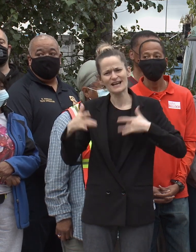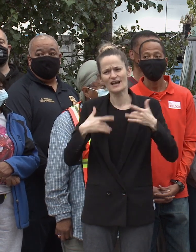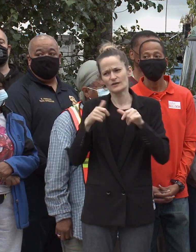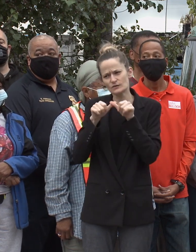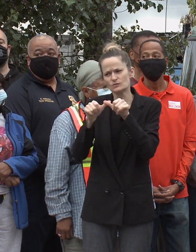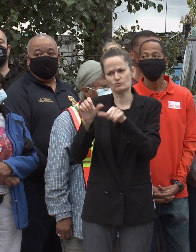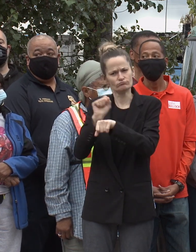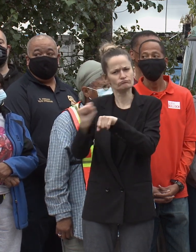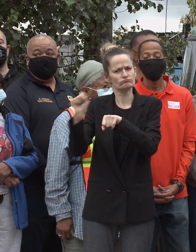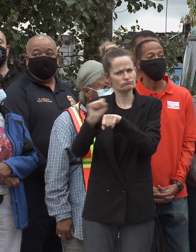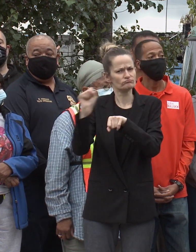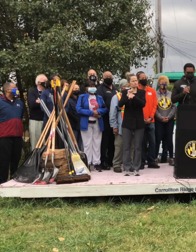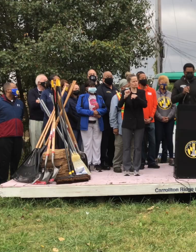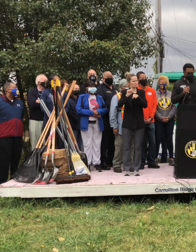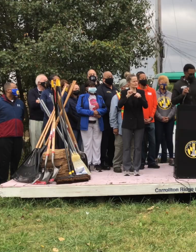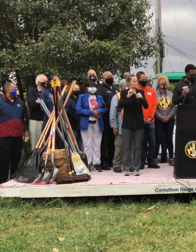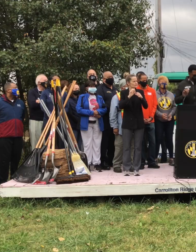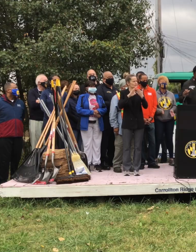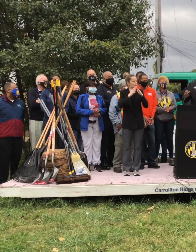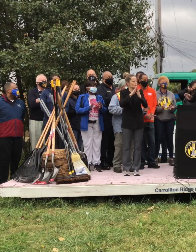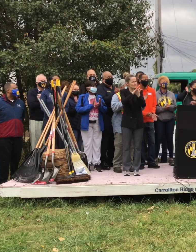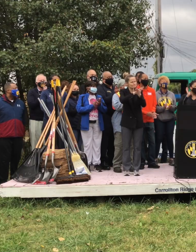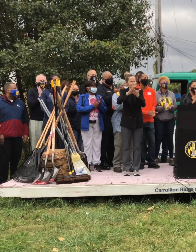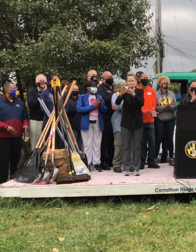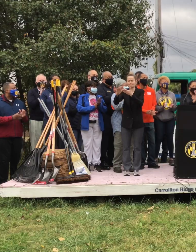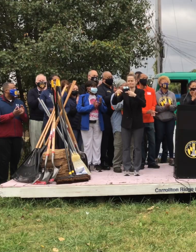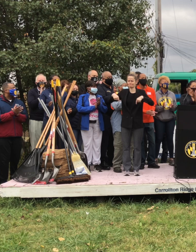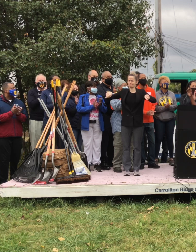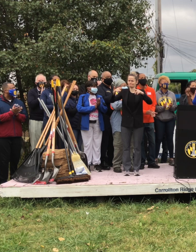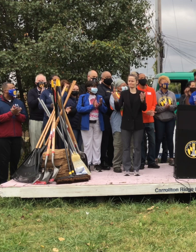work and keeping our community clean and vibrant. Thank you.